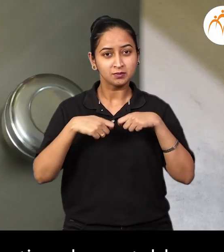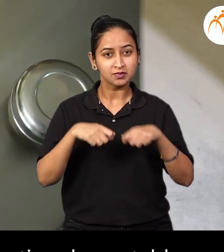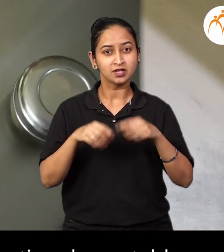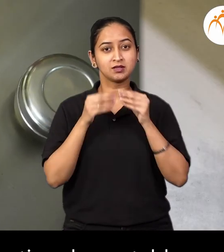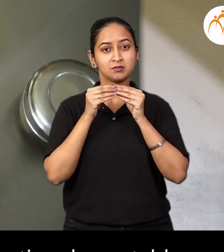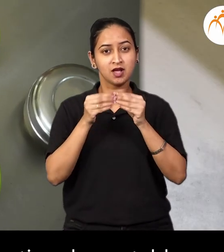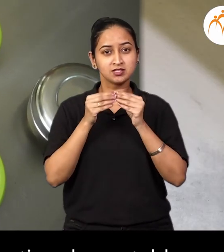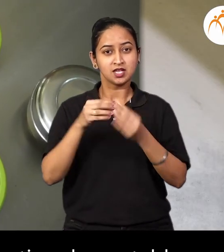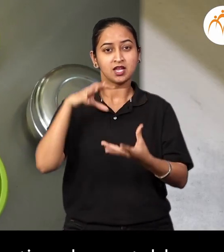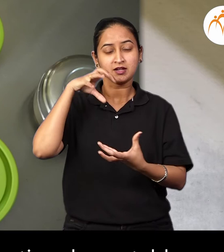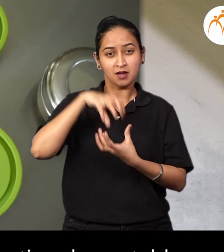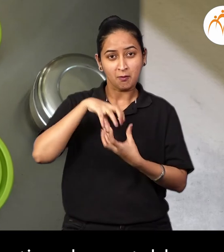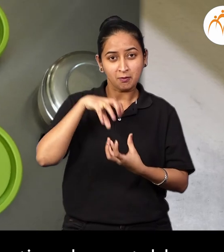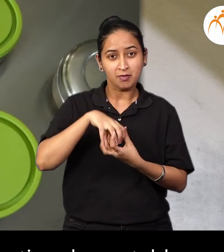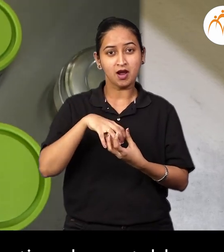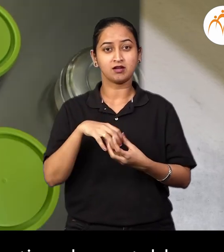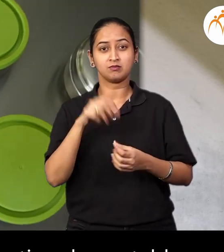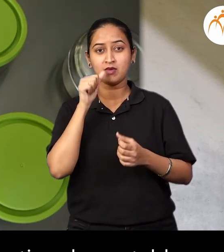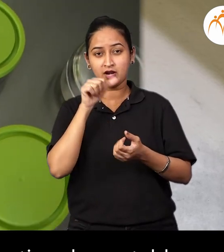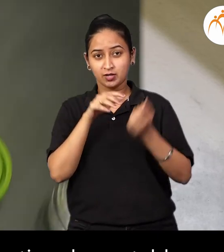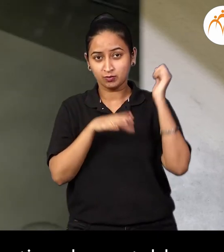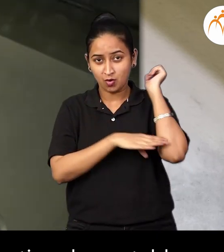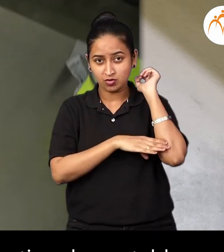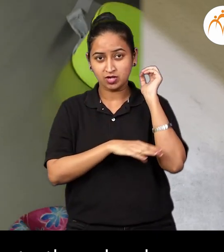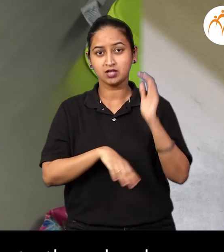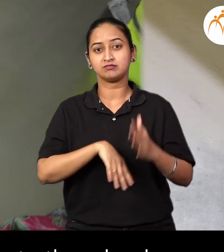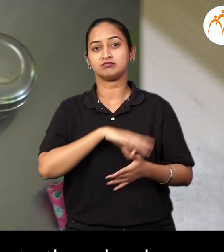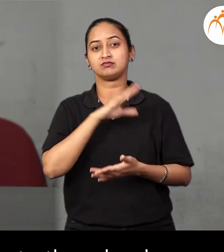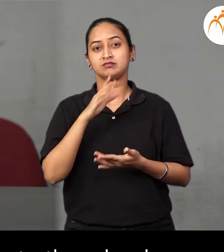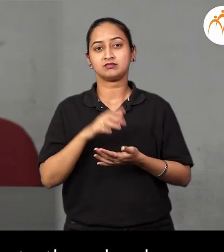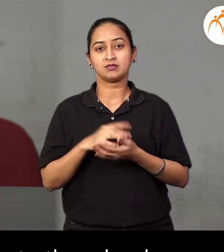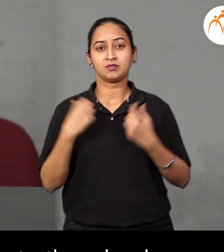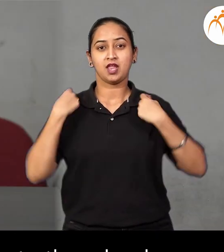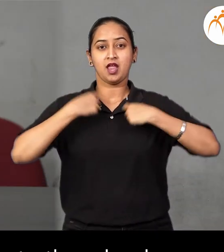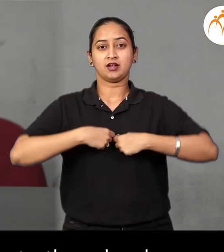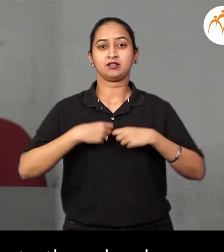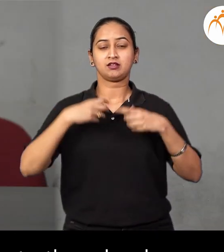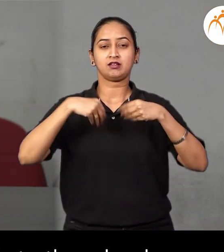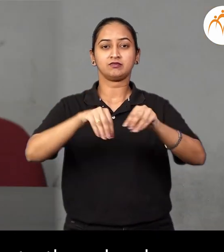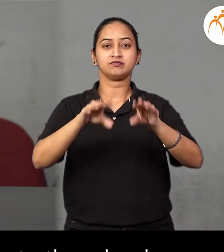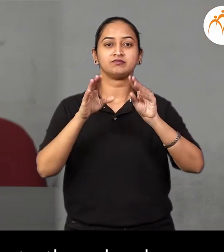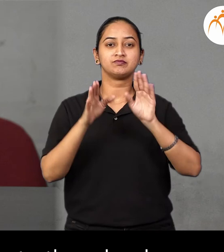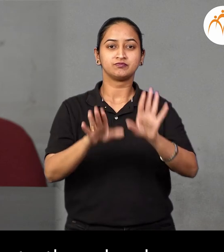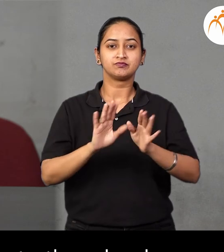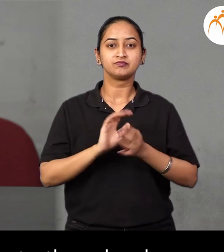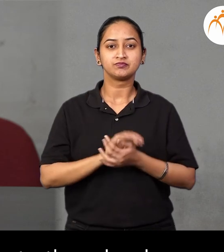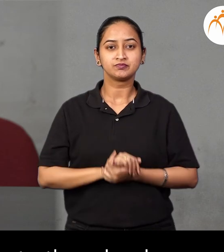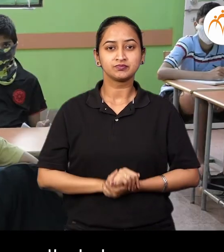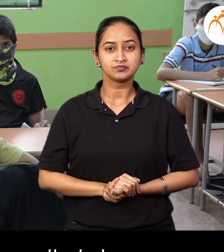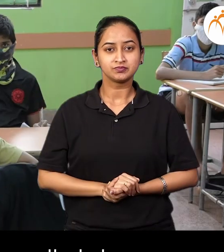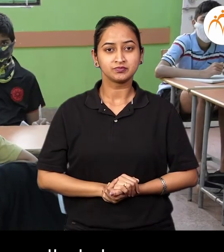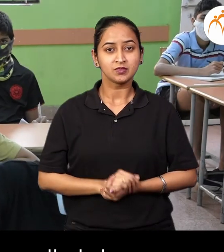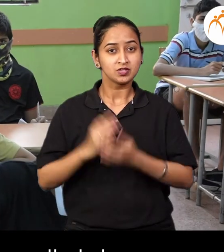lunch box with chapati and vegetables and a water bottle to the school.